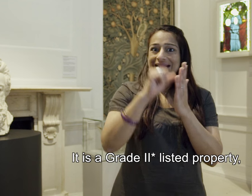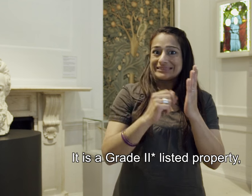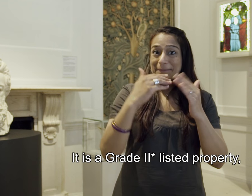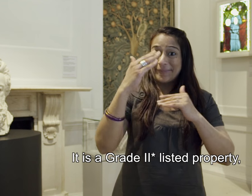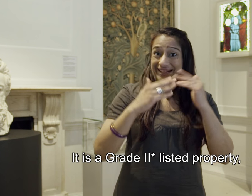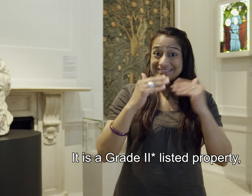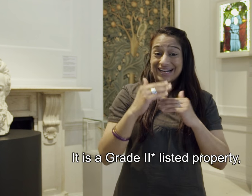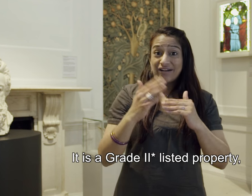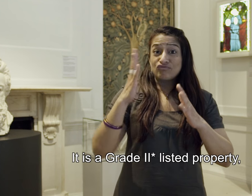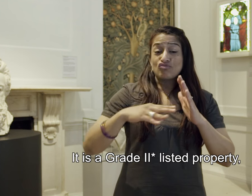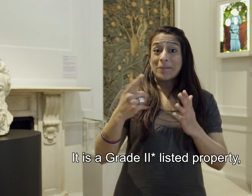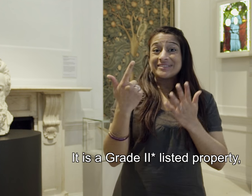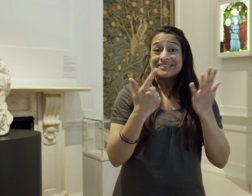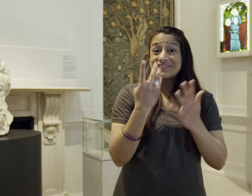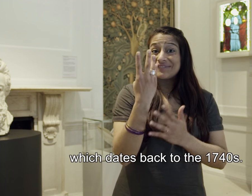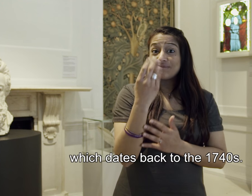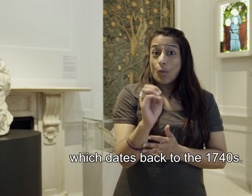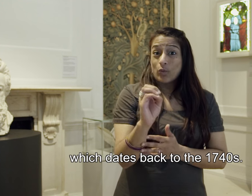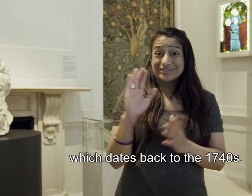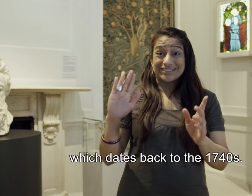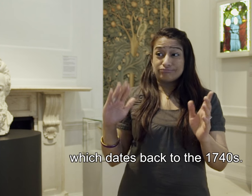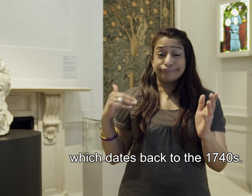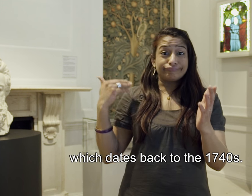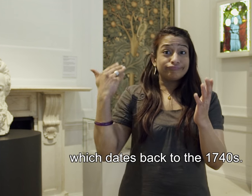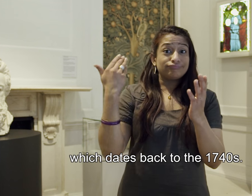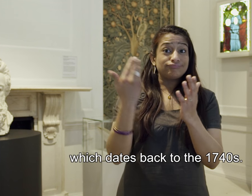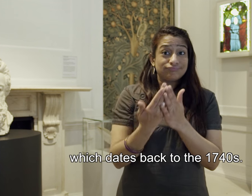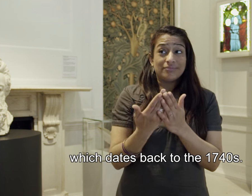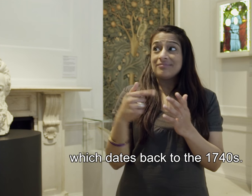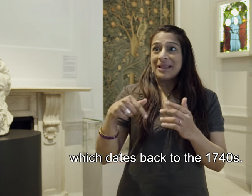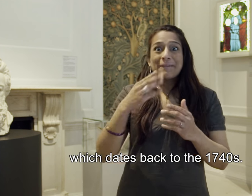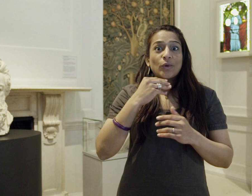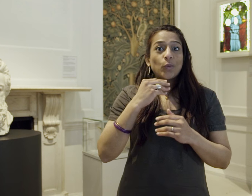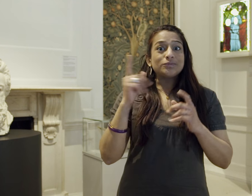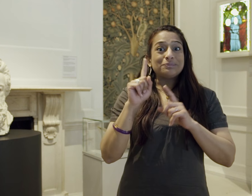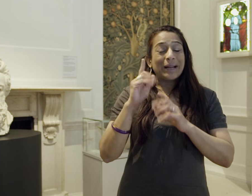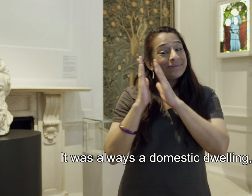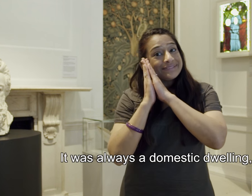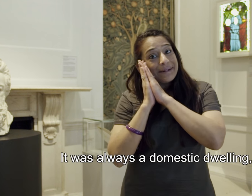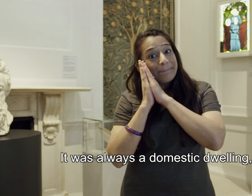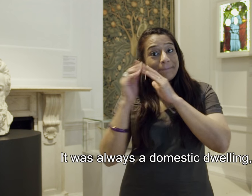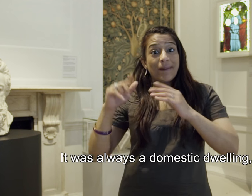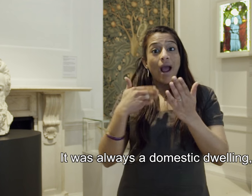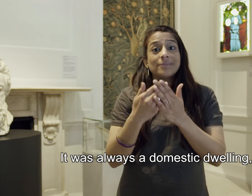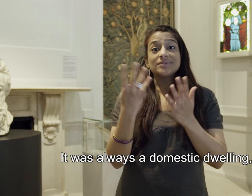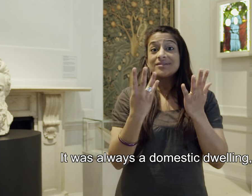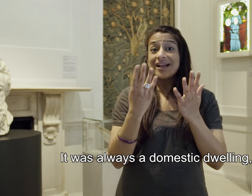two listed property which dates back to the 1740s it was always a domestic dwelling